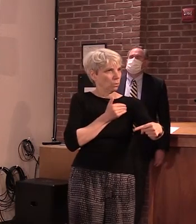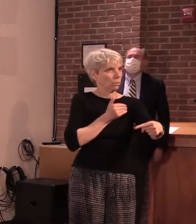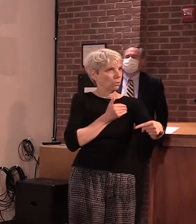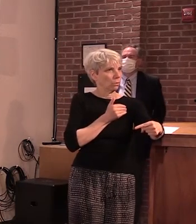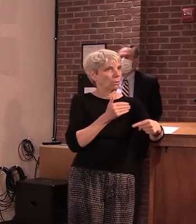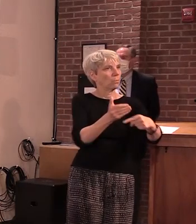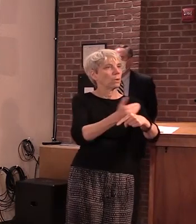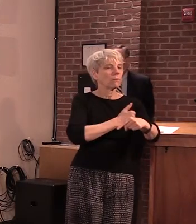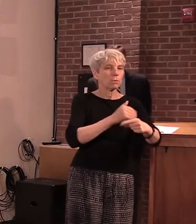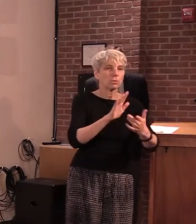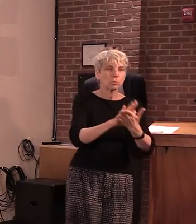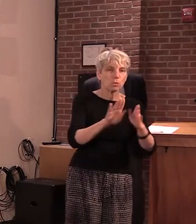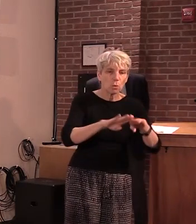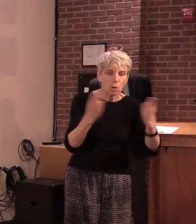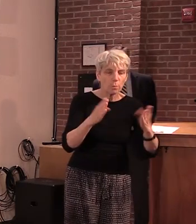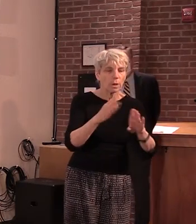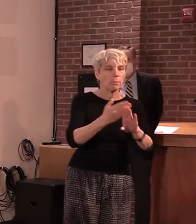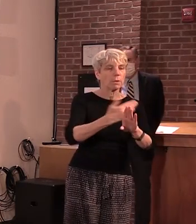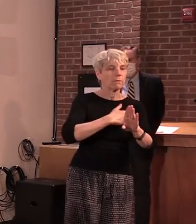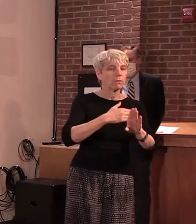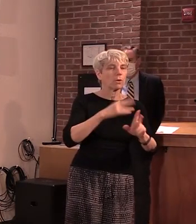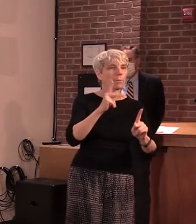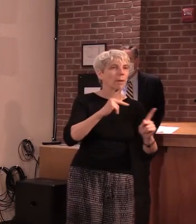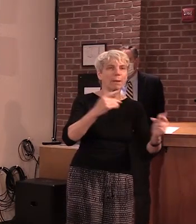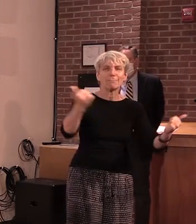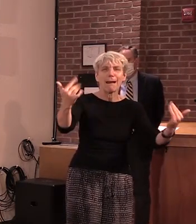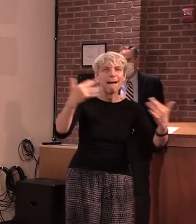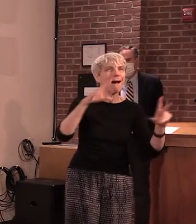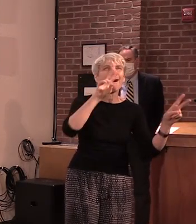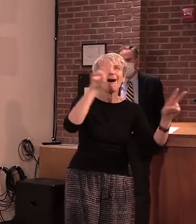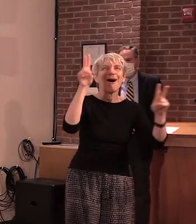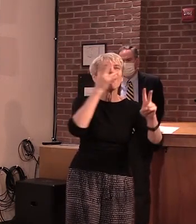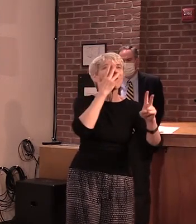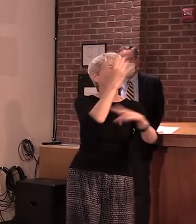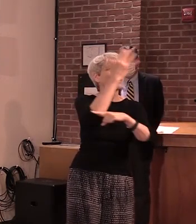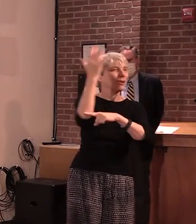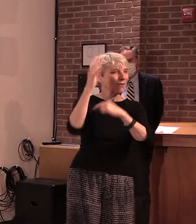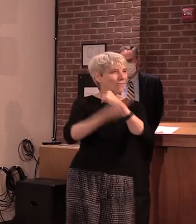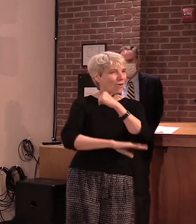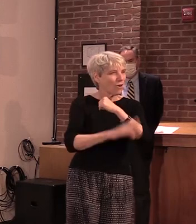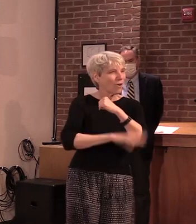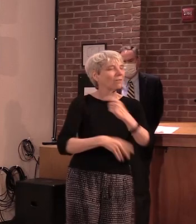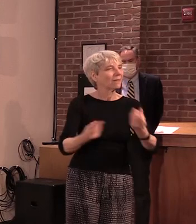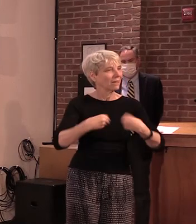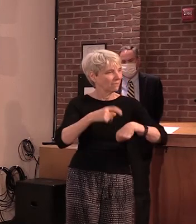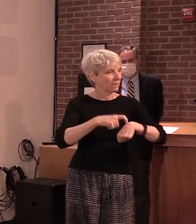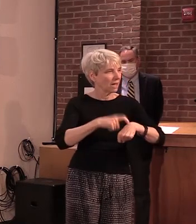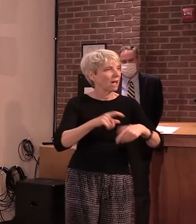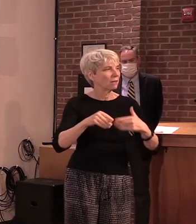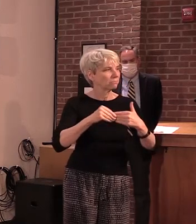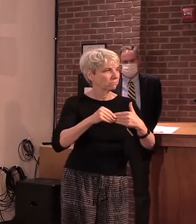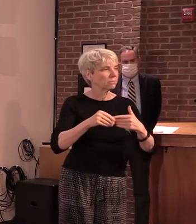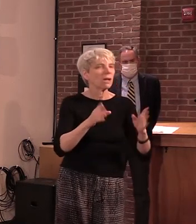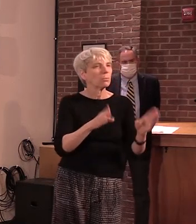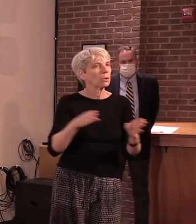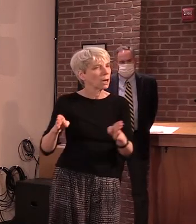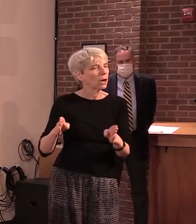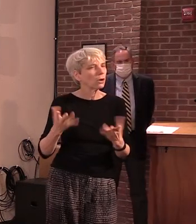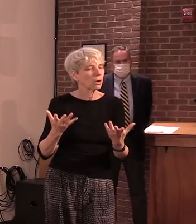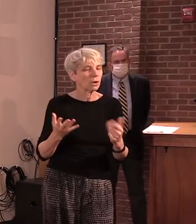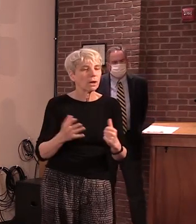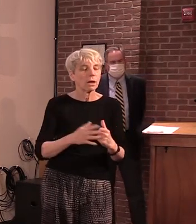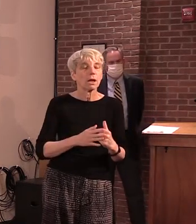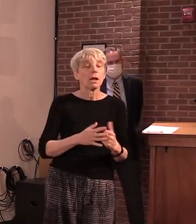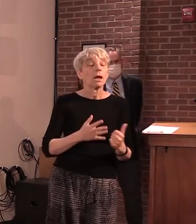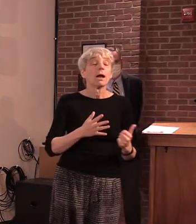necessary to make it mandatory. Otherwise, you know, education was my preference, guidance was preference,